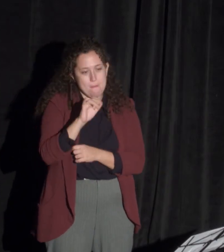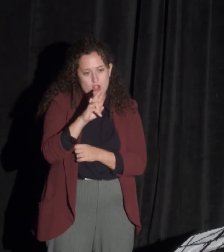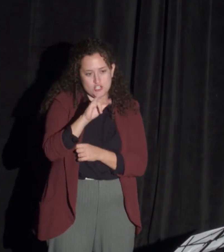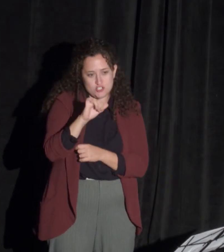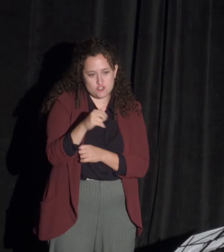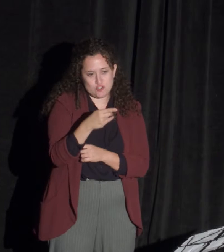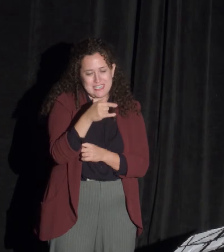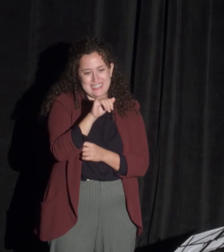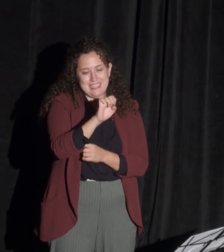image.